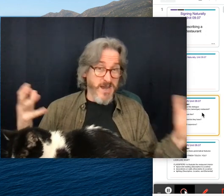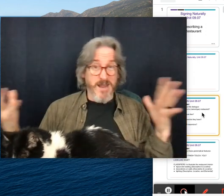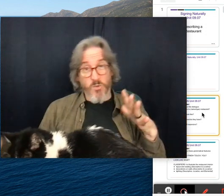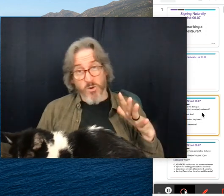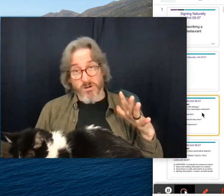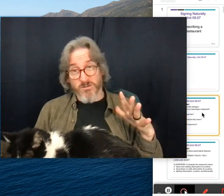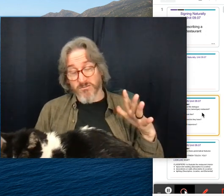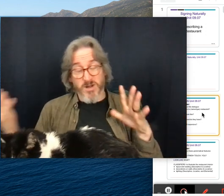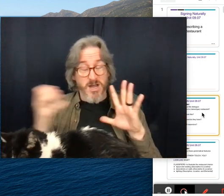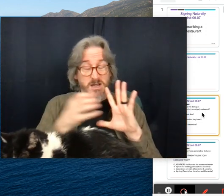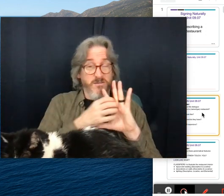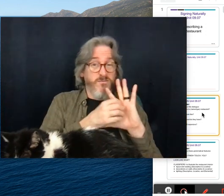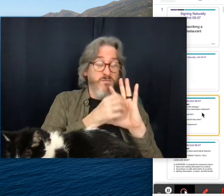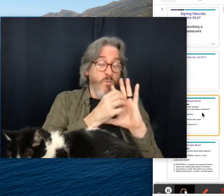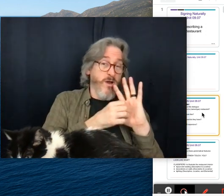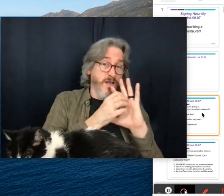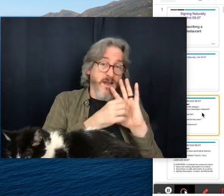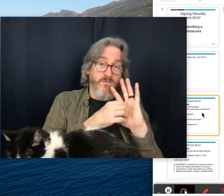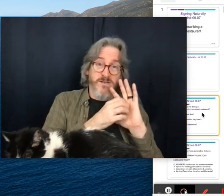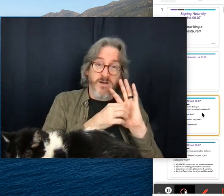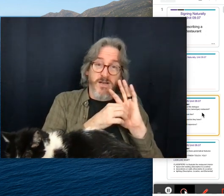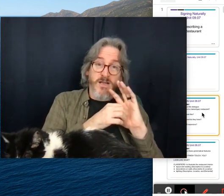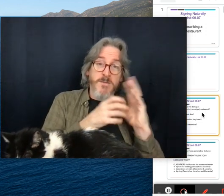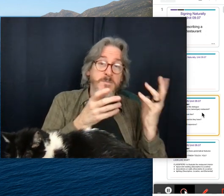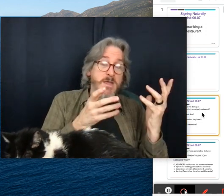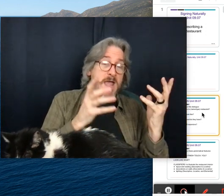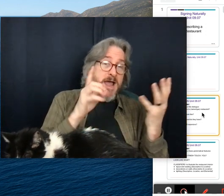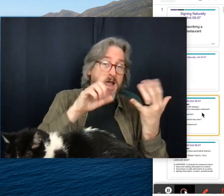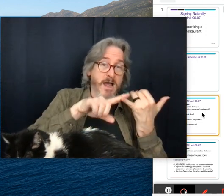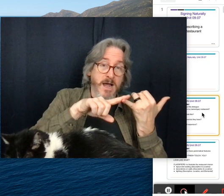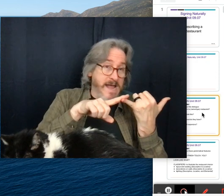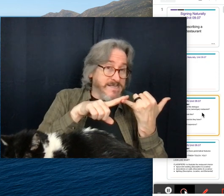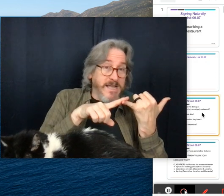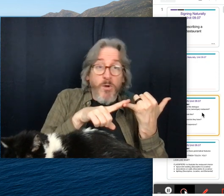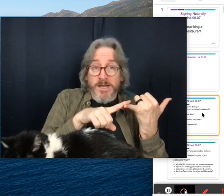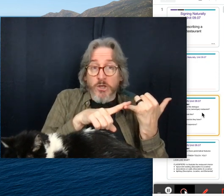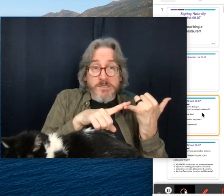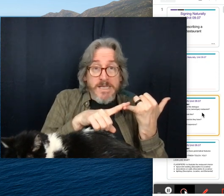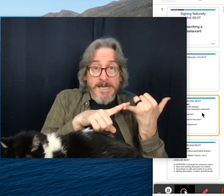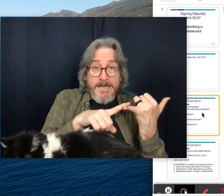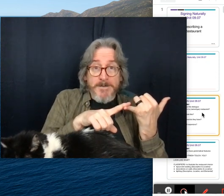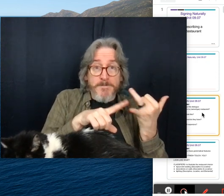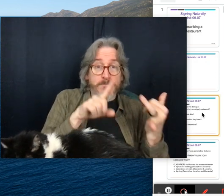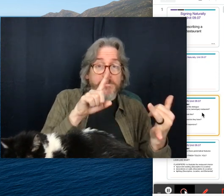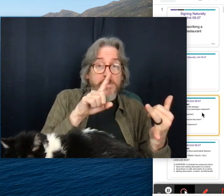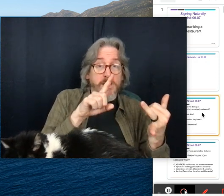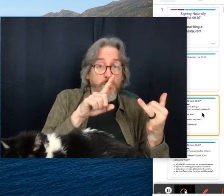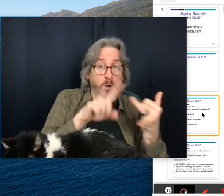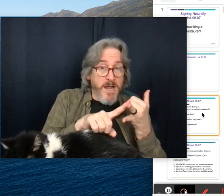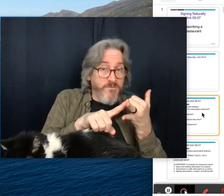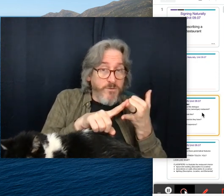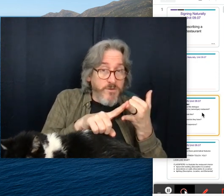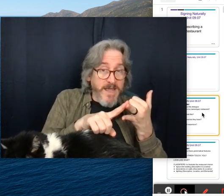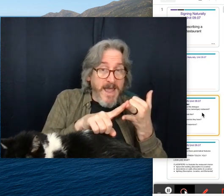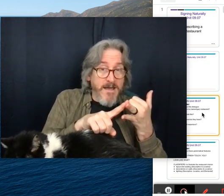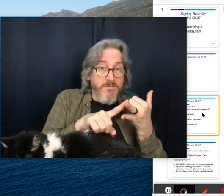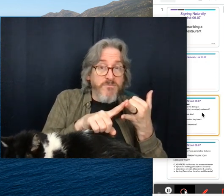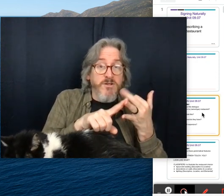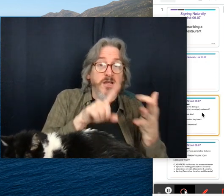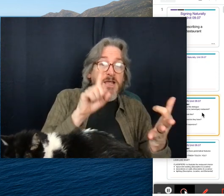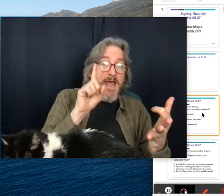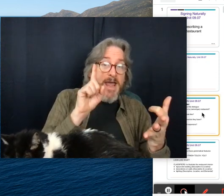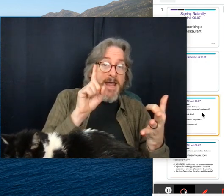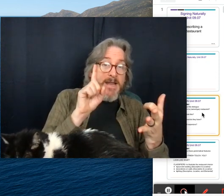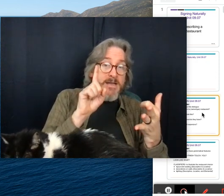either the name or what kind of restaurant? Asking what it looks like, what kind of food do they